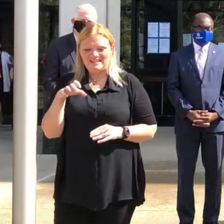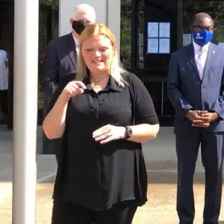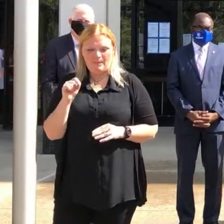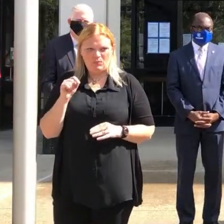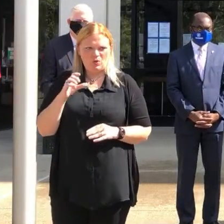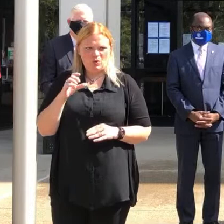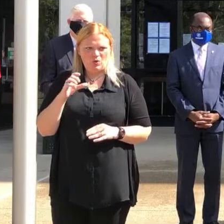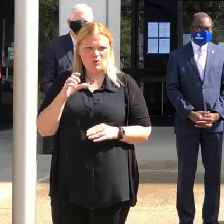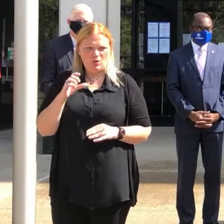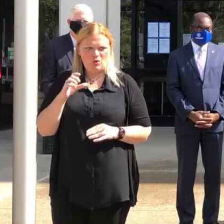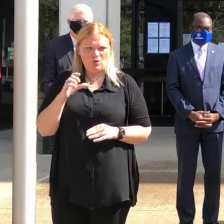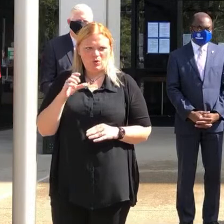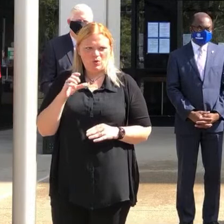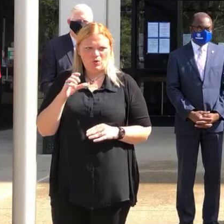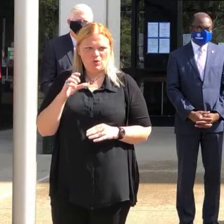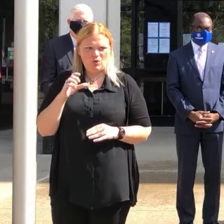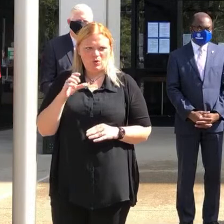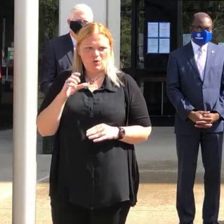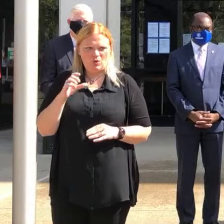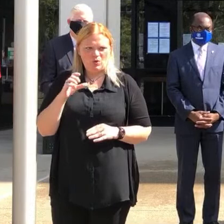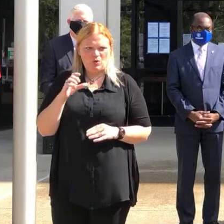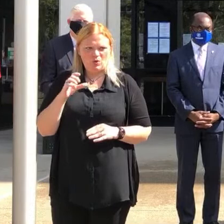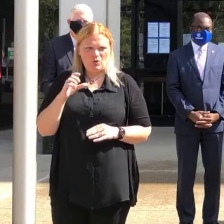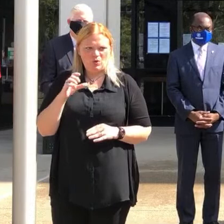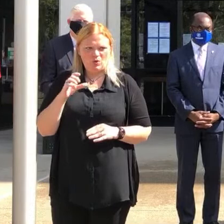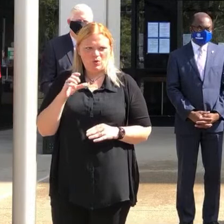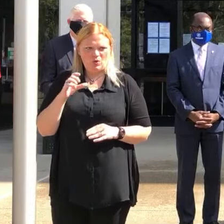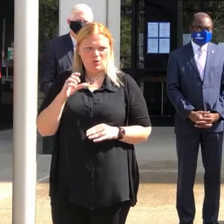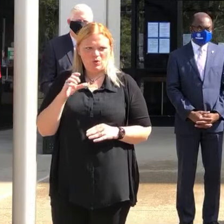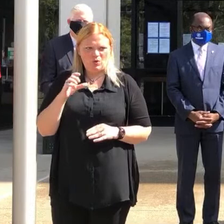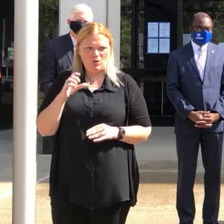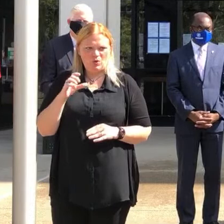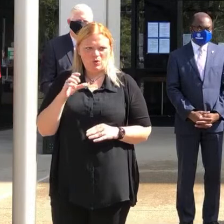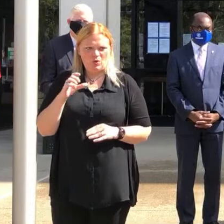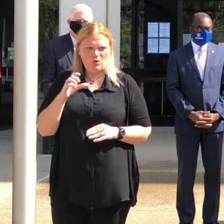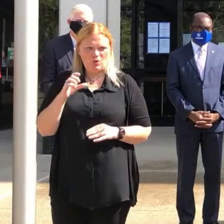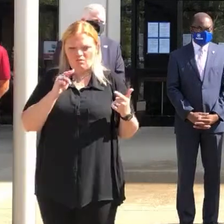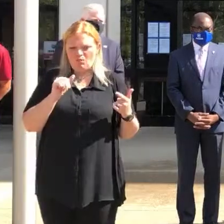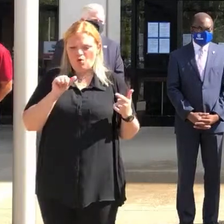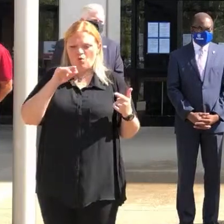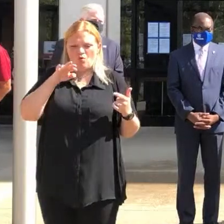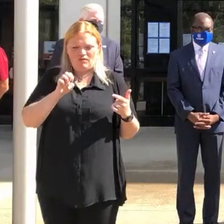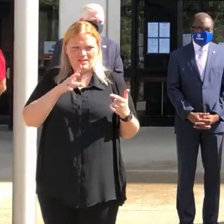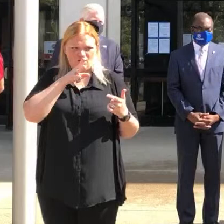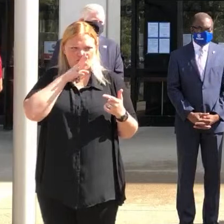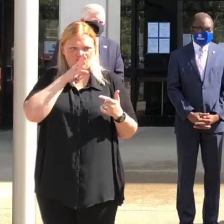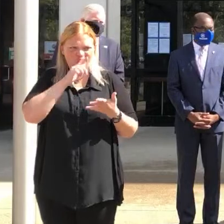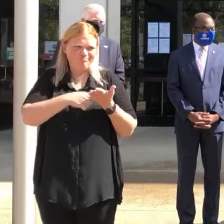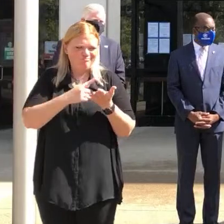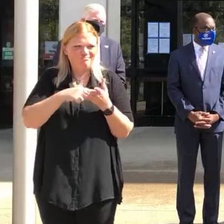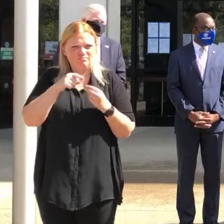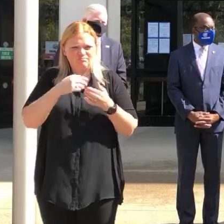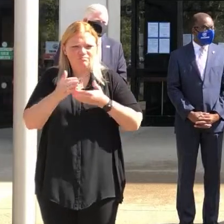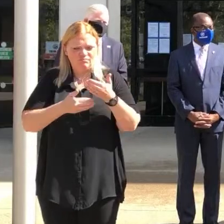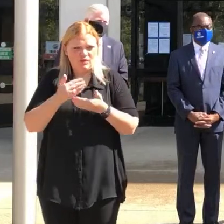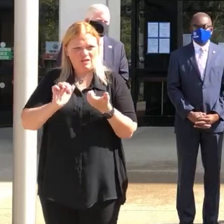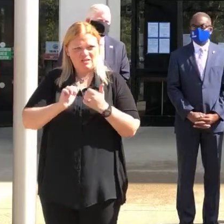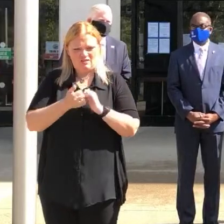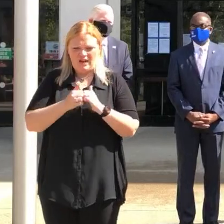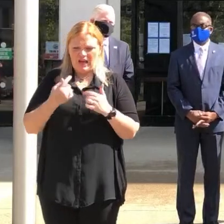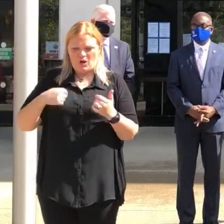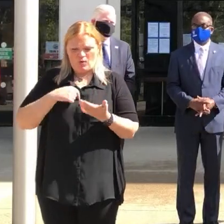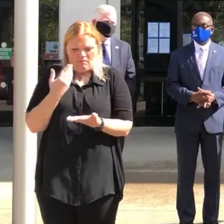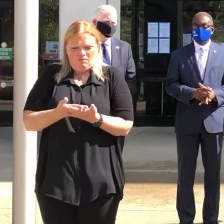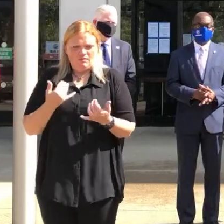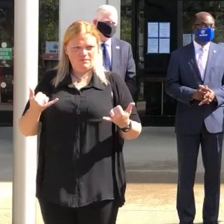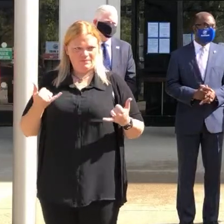Social Services, Karen Rybicki. They are both here. I'm going to turn it over to Marie to talk a little bit about the process of how we got to where we are today,